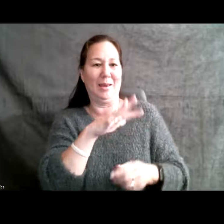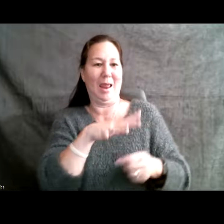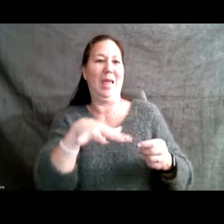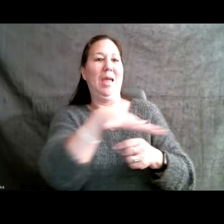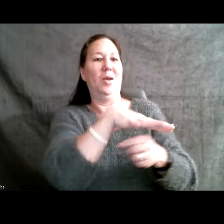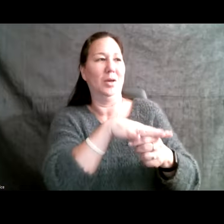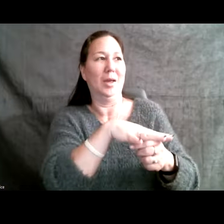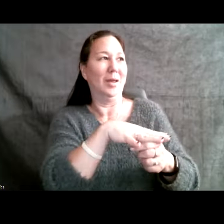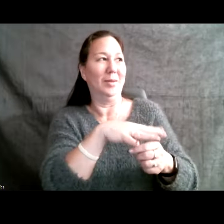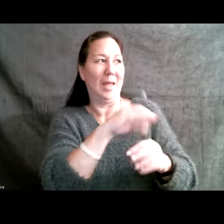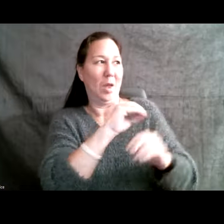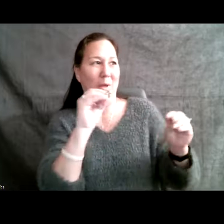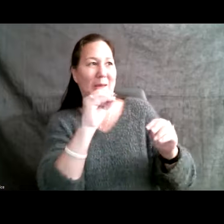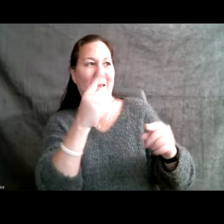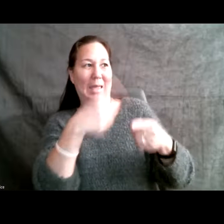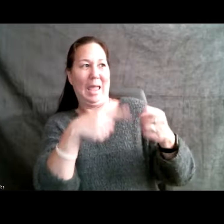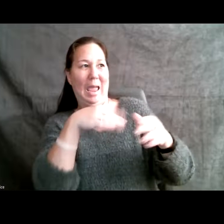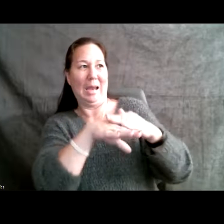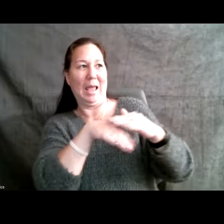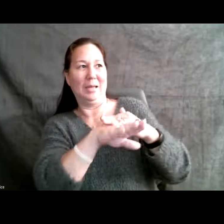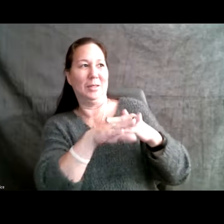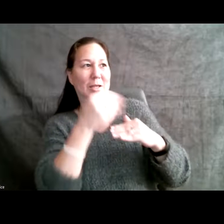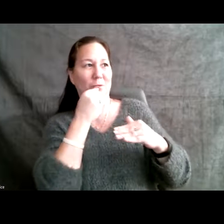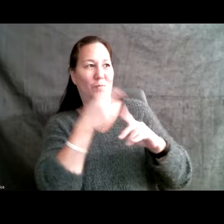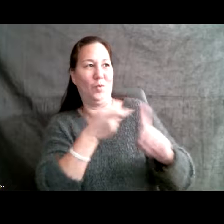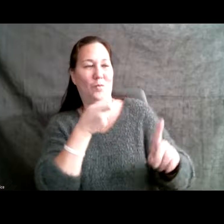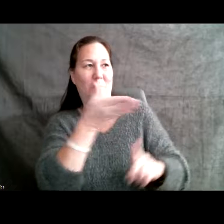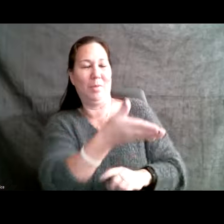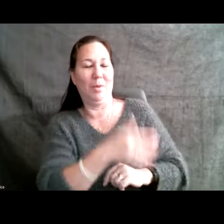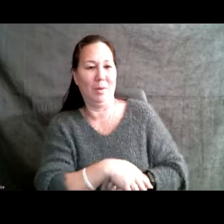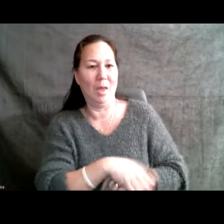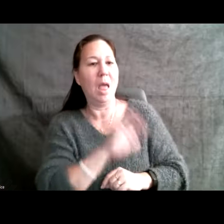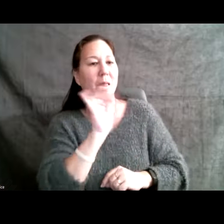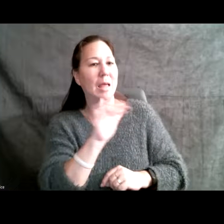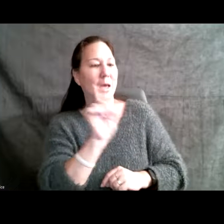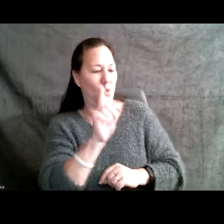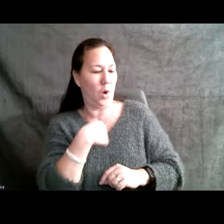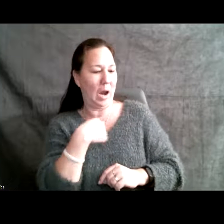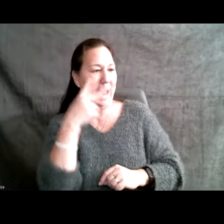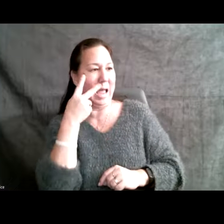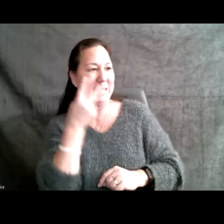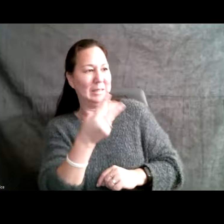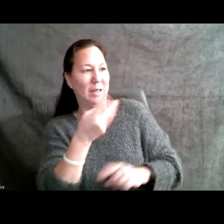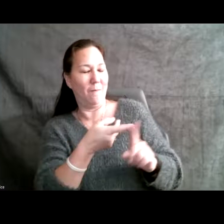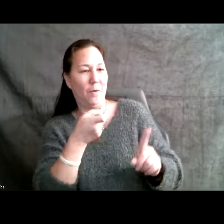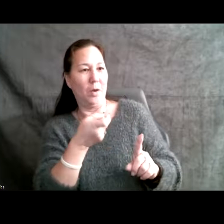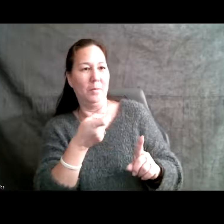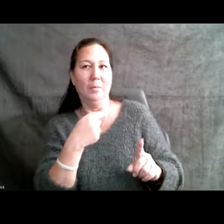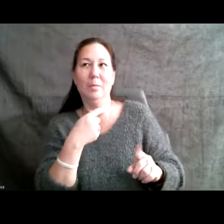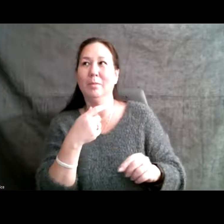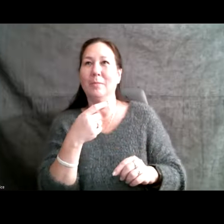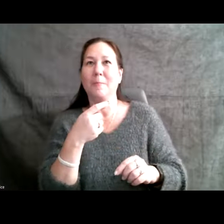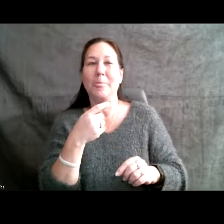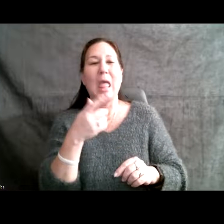food from and sustain ourselves. So that's sort of where I see it from. Access to the waterways that we used